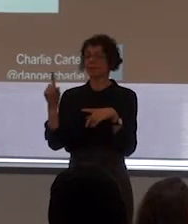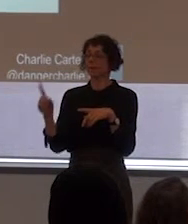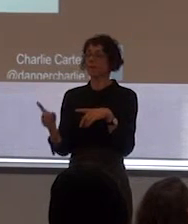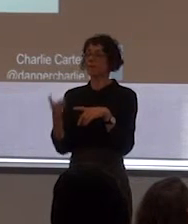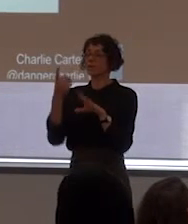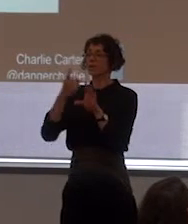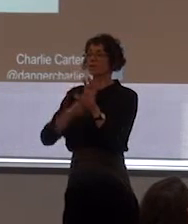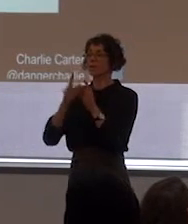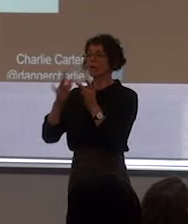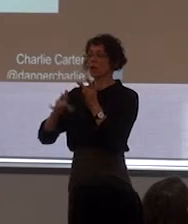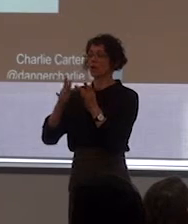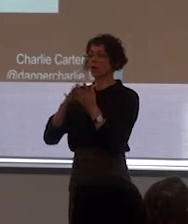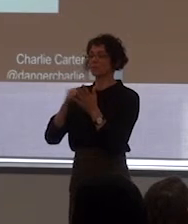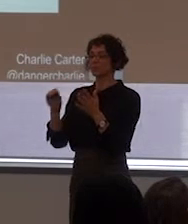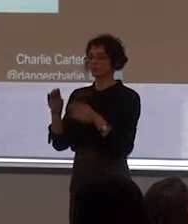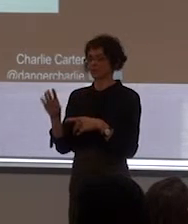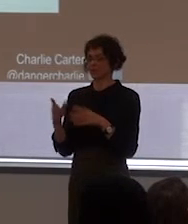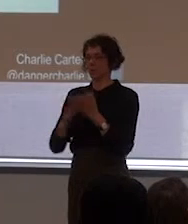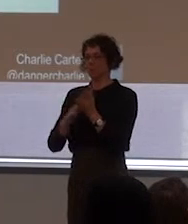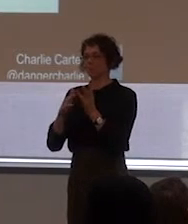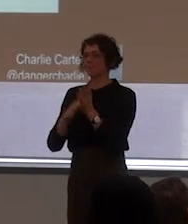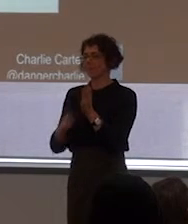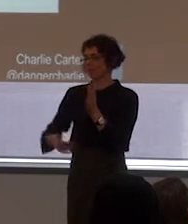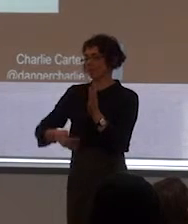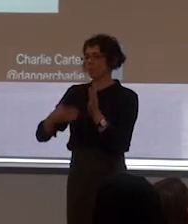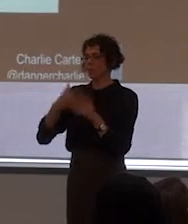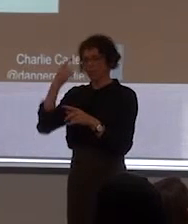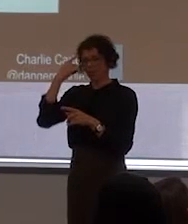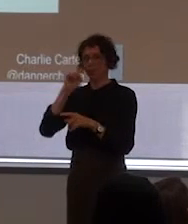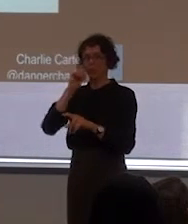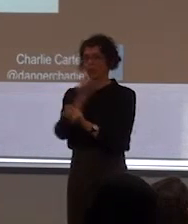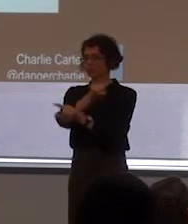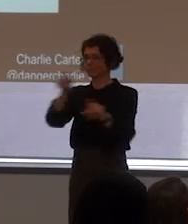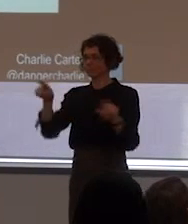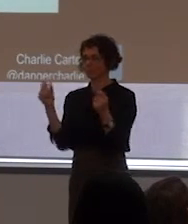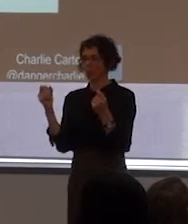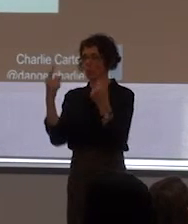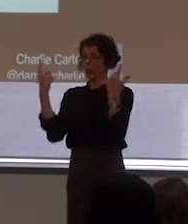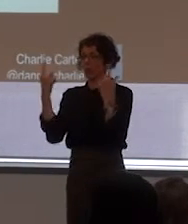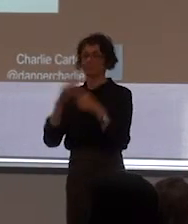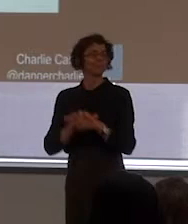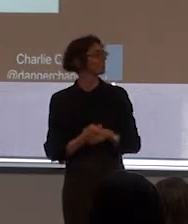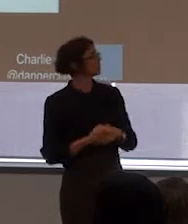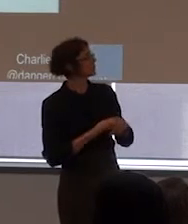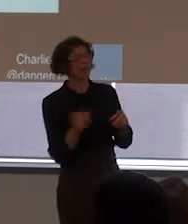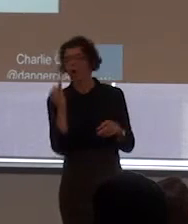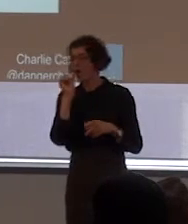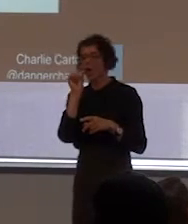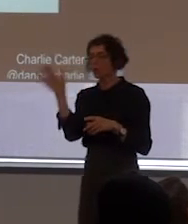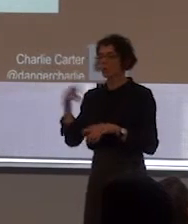Monday morning, and I thought, oh, this will wake them up a bit. So we may not have time to kind of play it